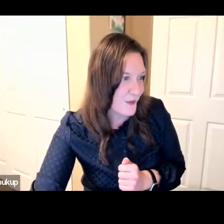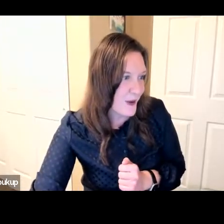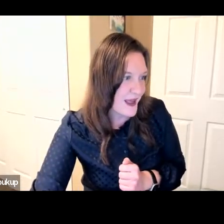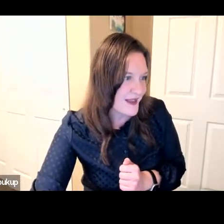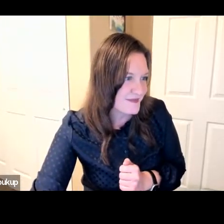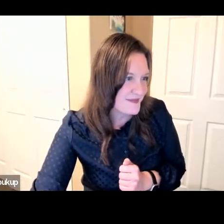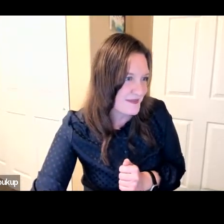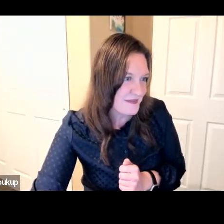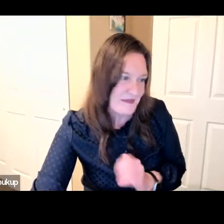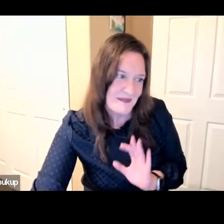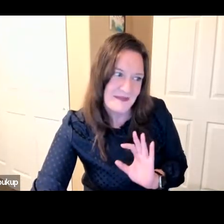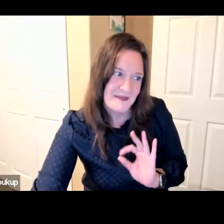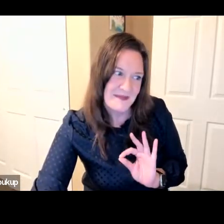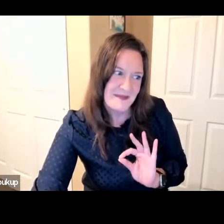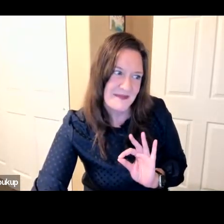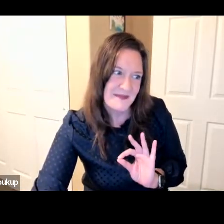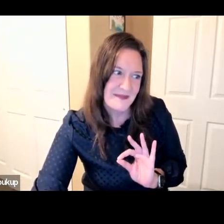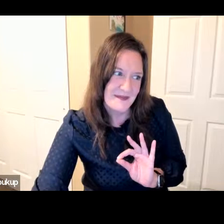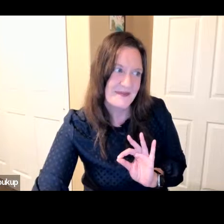adults.